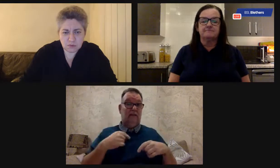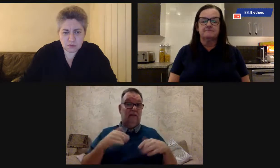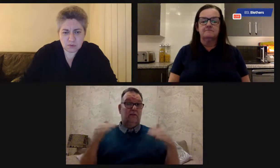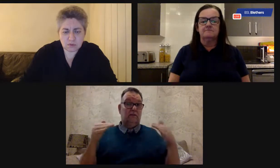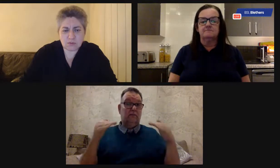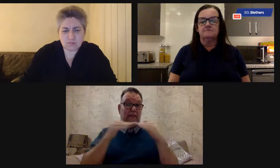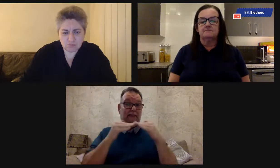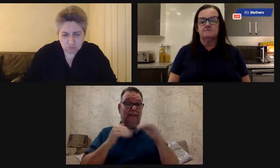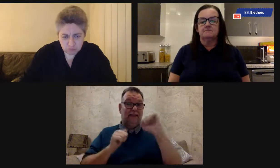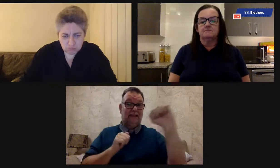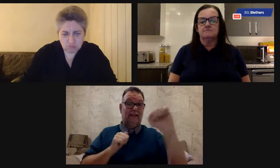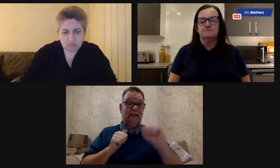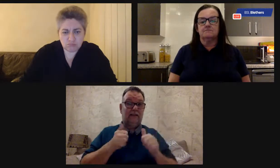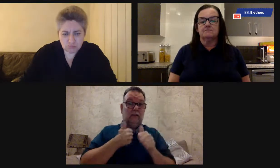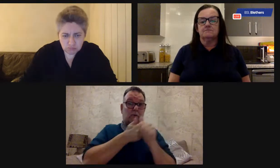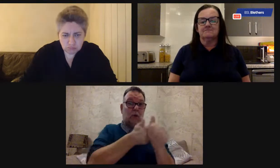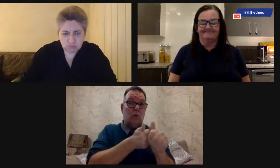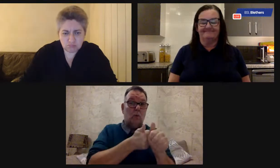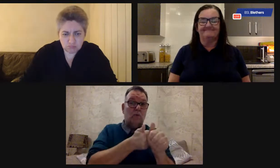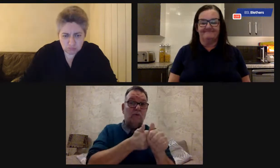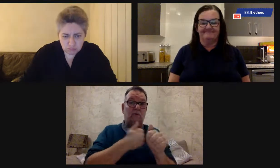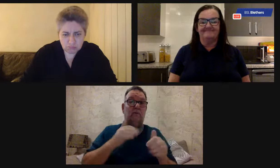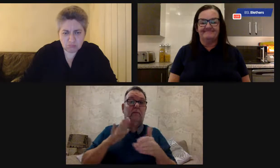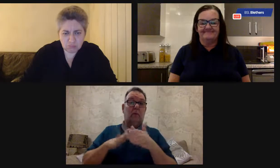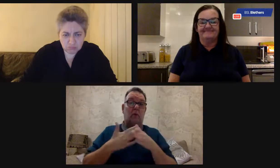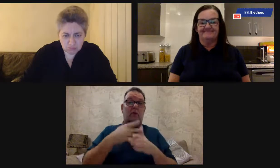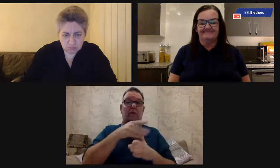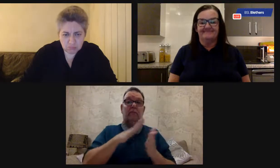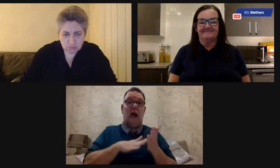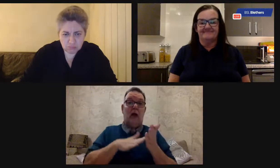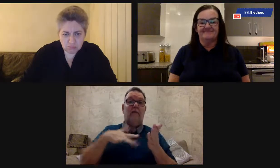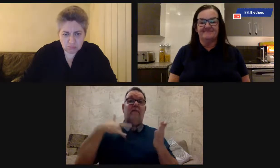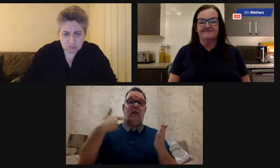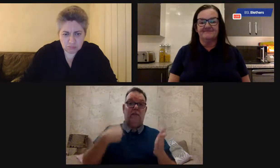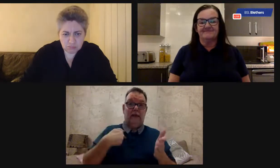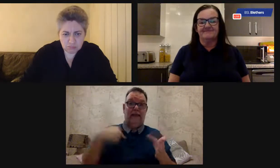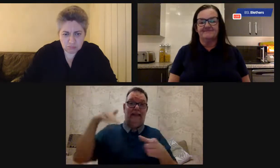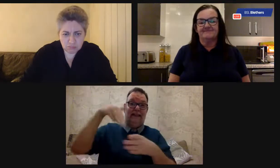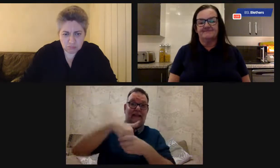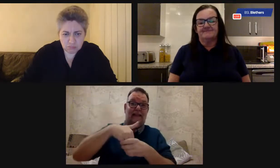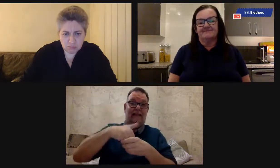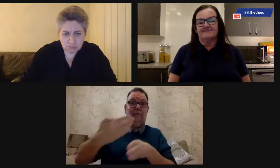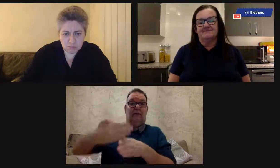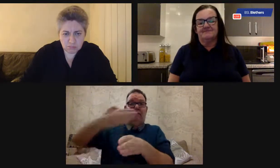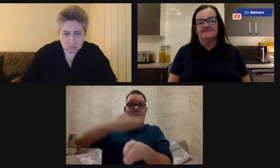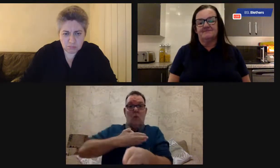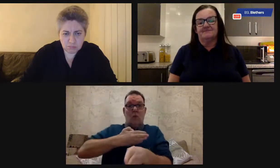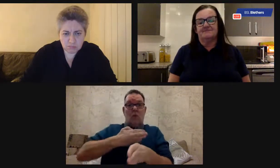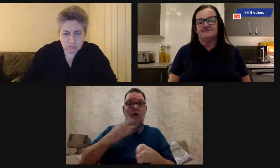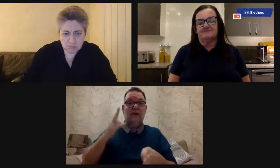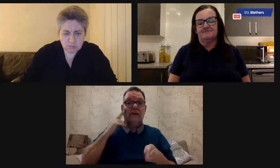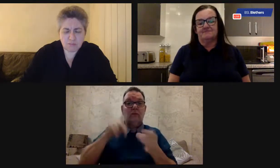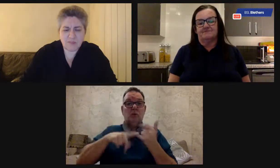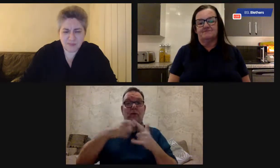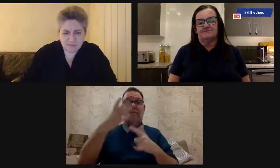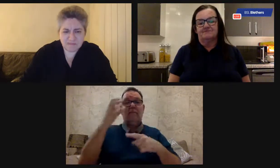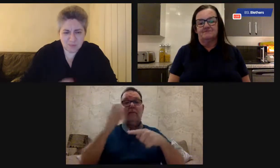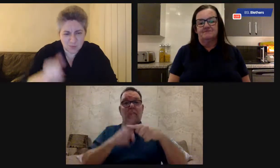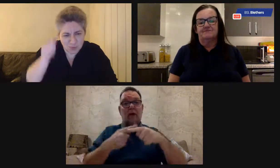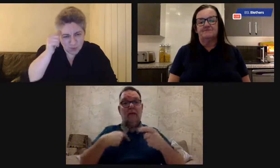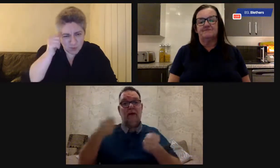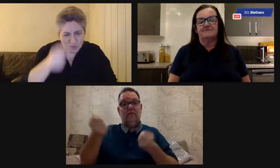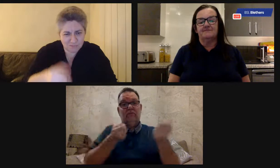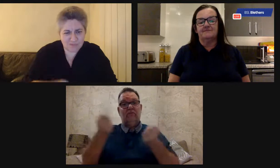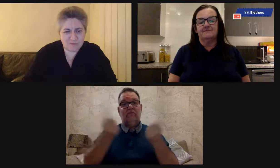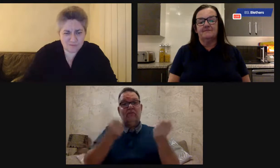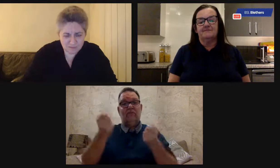because Mike had felt that I had met the standards, that all